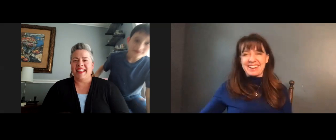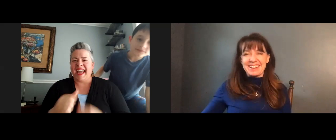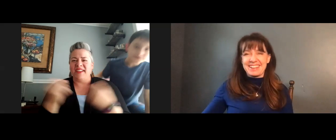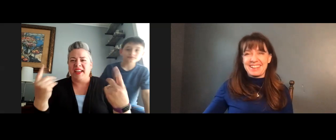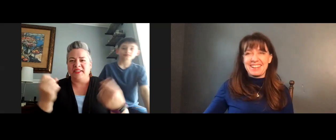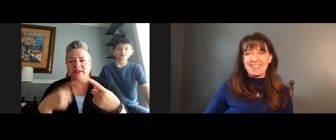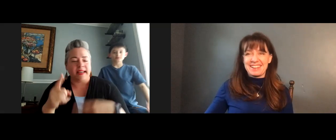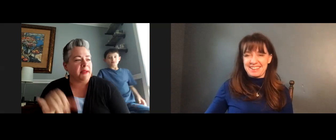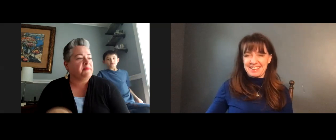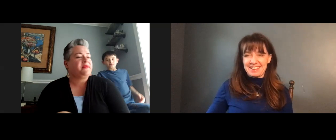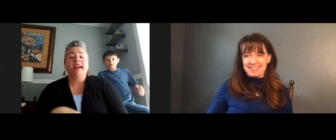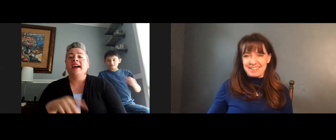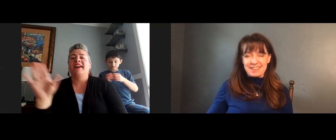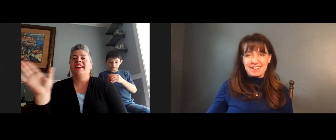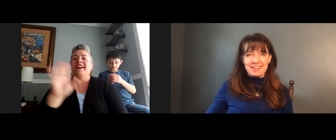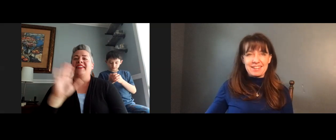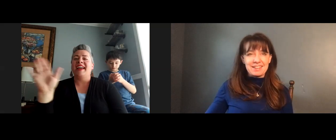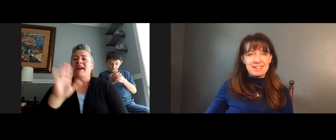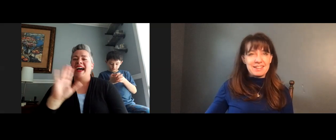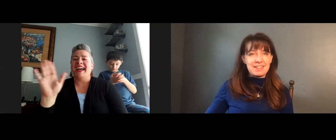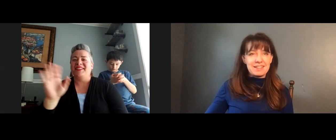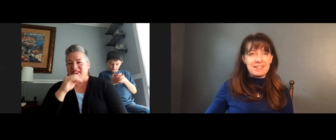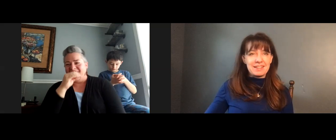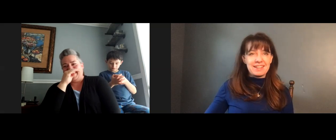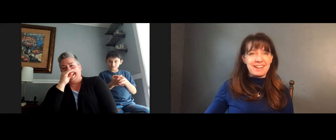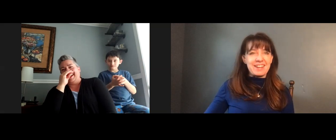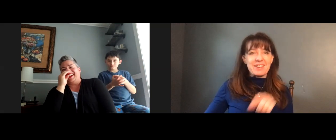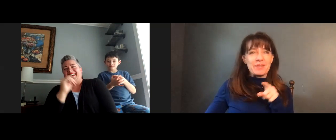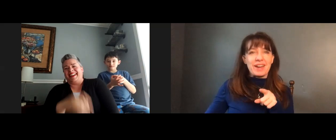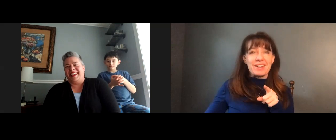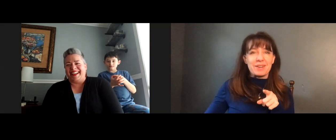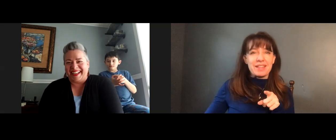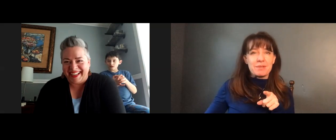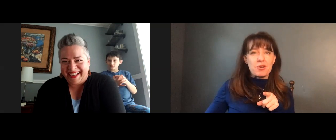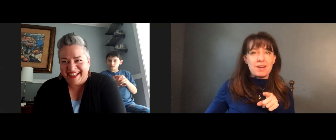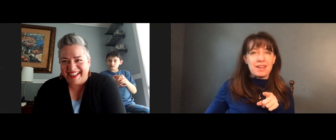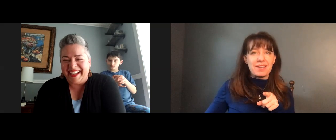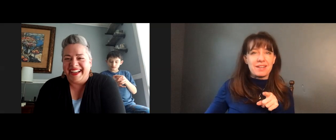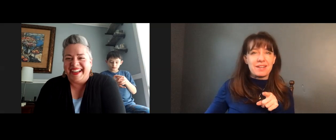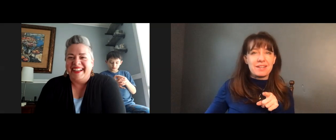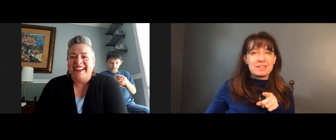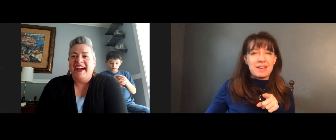all right sign that okay bye everyone i gotta figure out how to end the recording